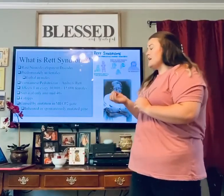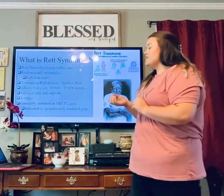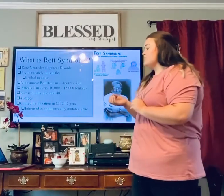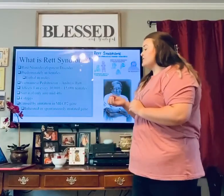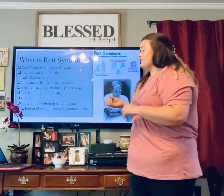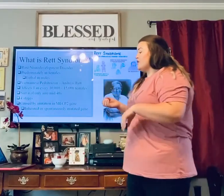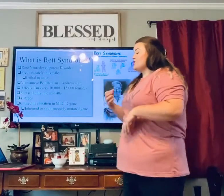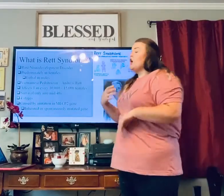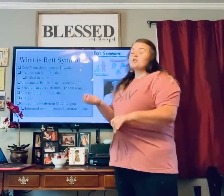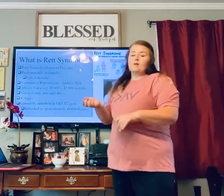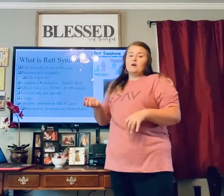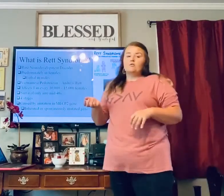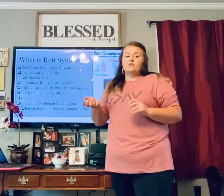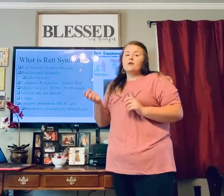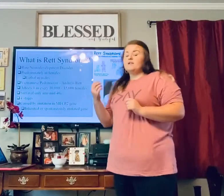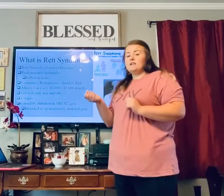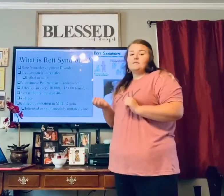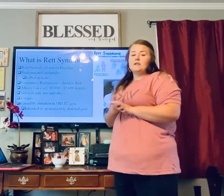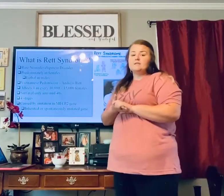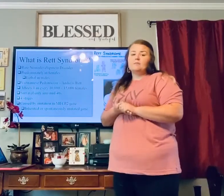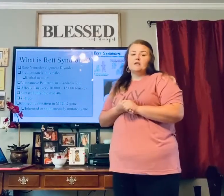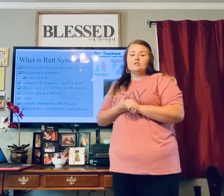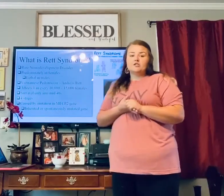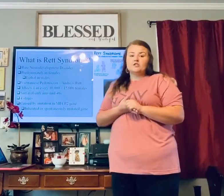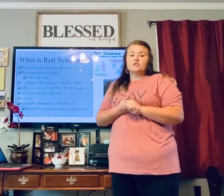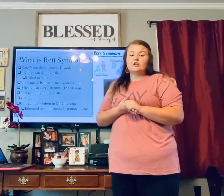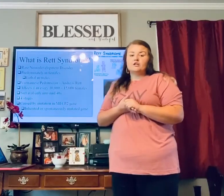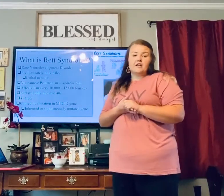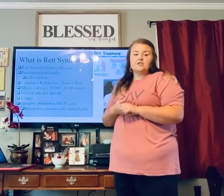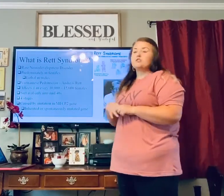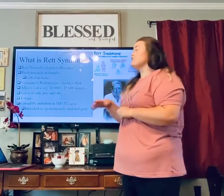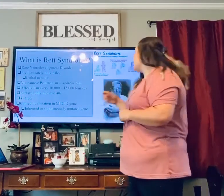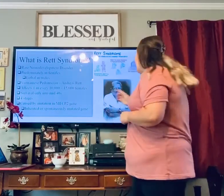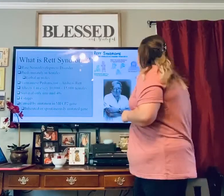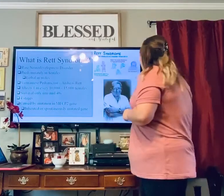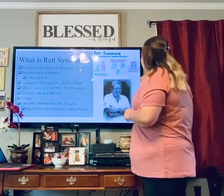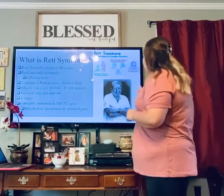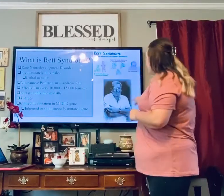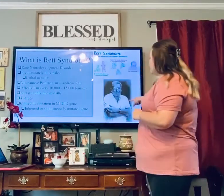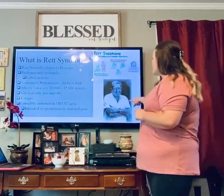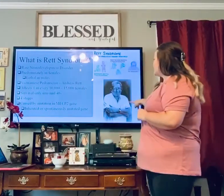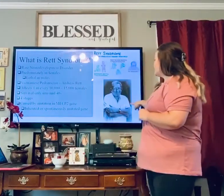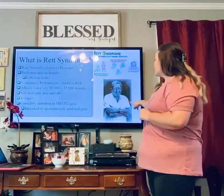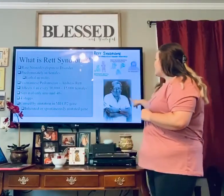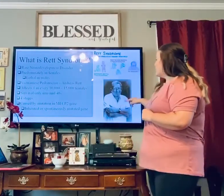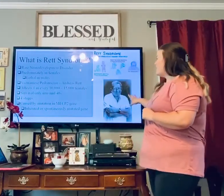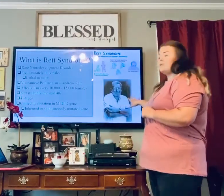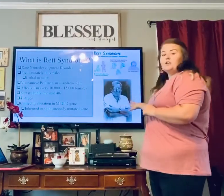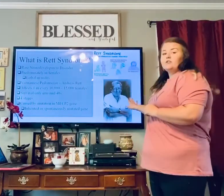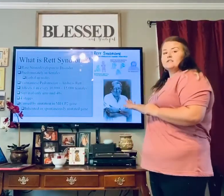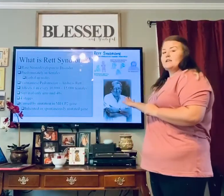disease was first talked about with a Vietnamese pediatrician, Dr. Andreas Rett, and I have his picture here. Hopefully you can see